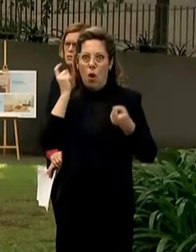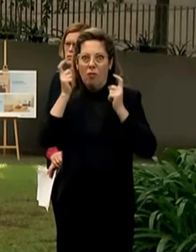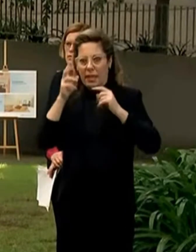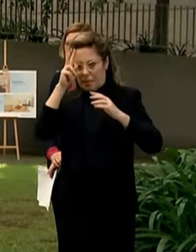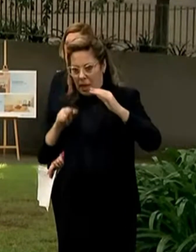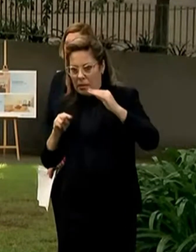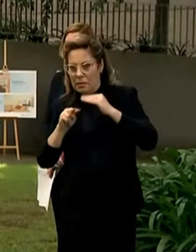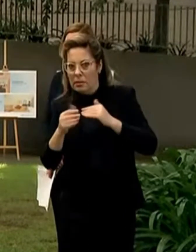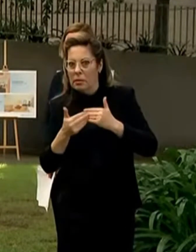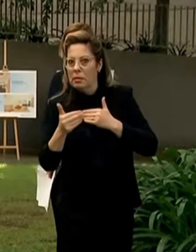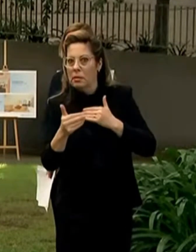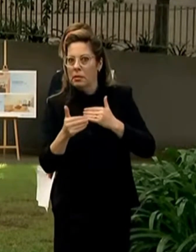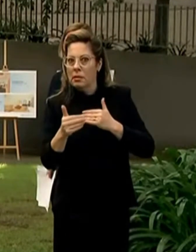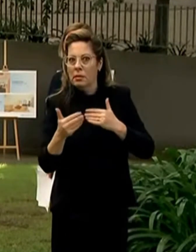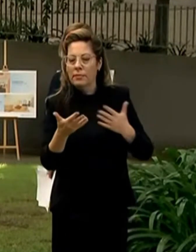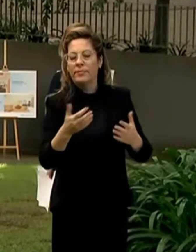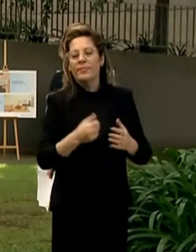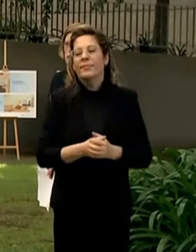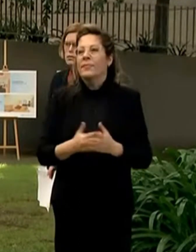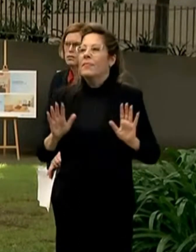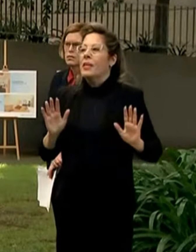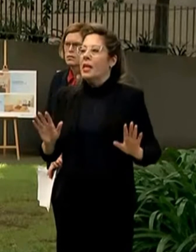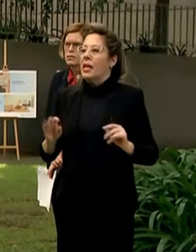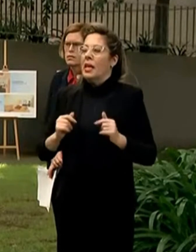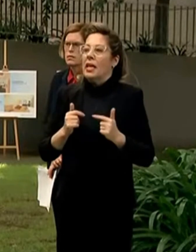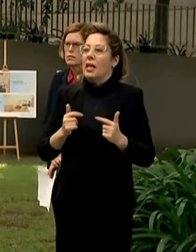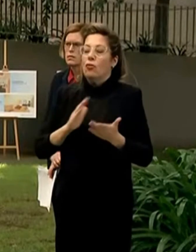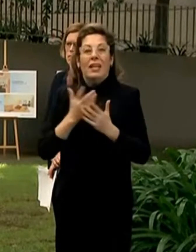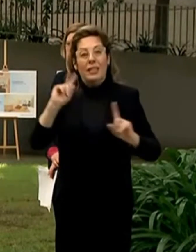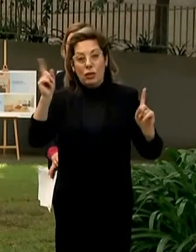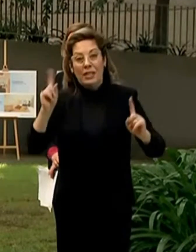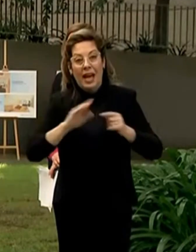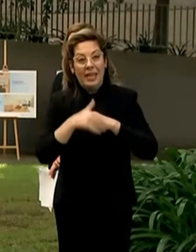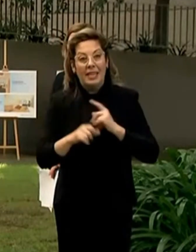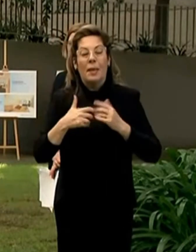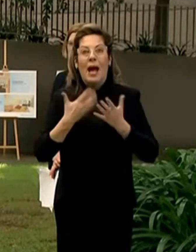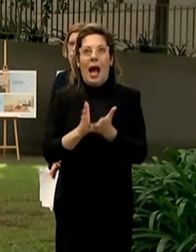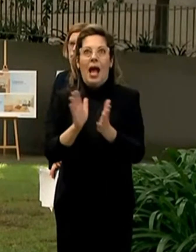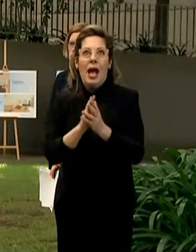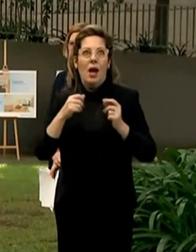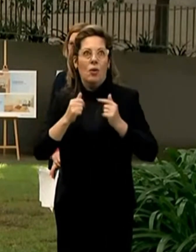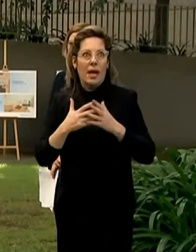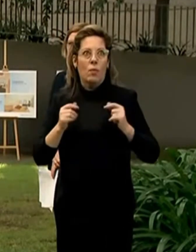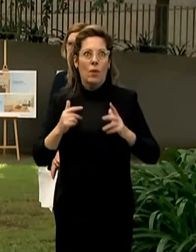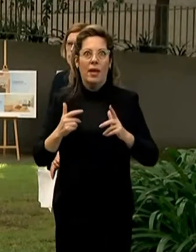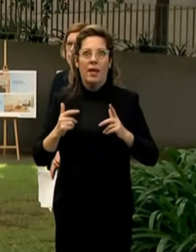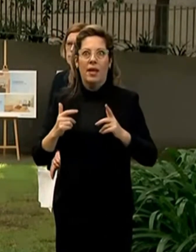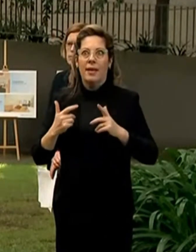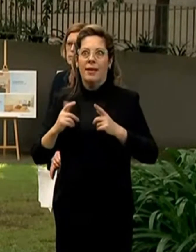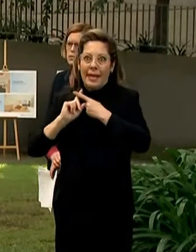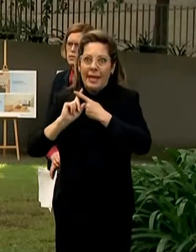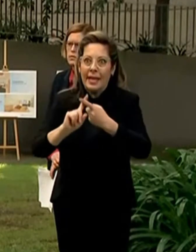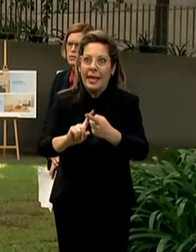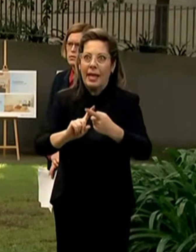additional measure we've put in to reduce the risk, because not only, remember that the National Cabinet's advice is we